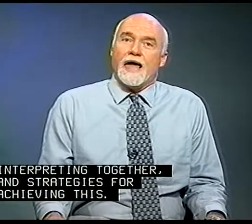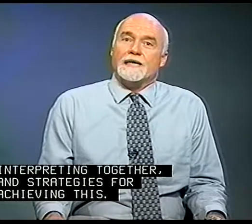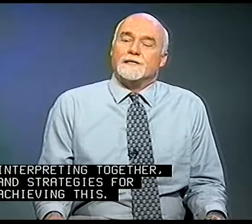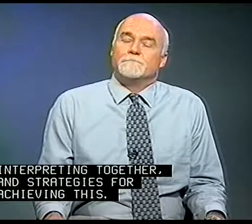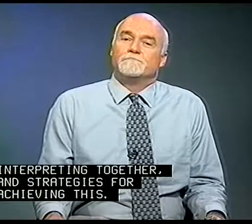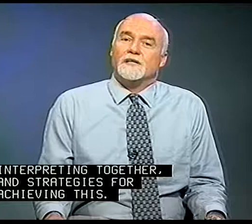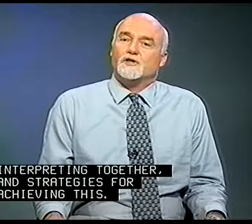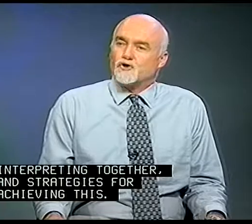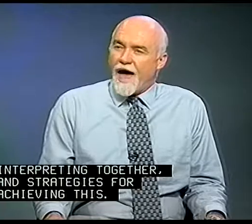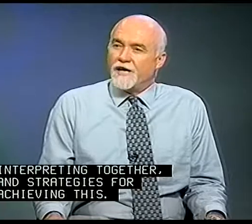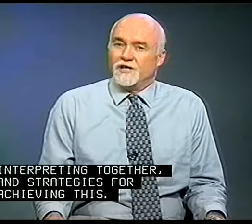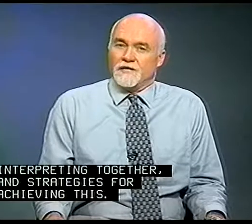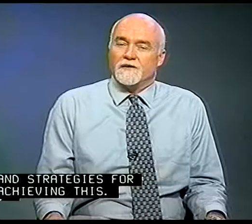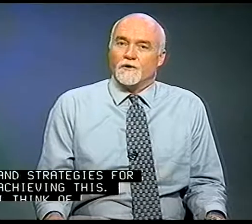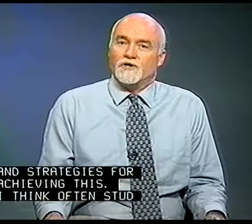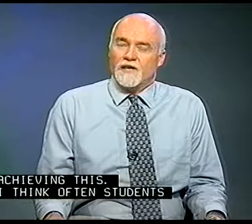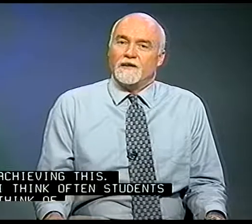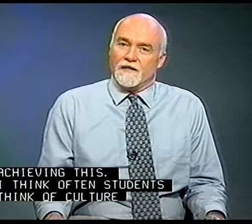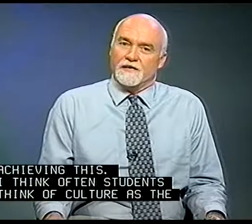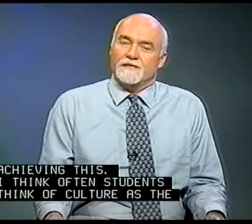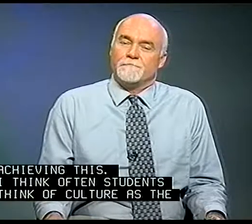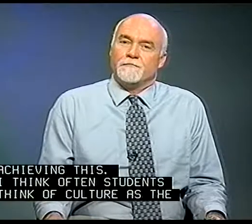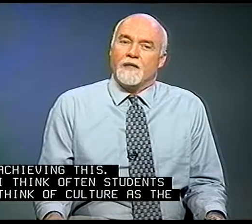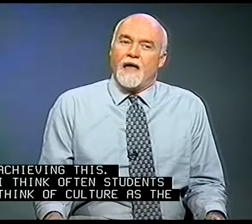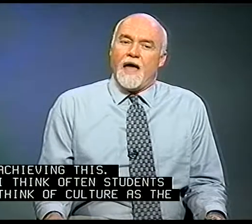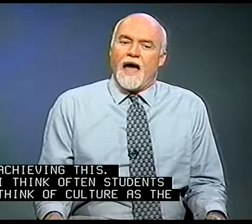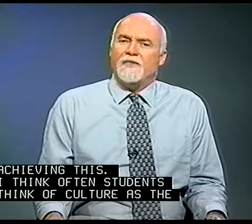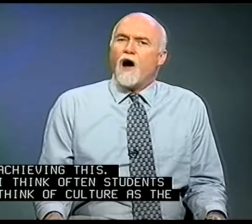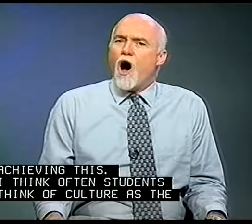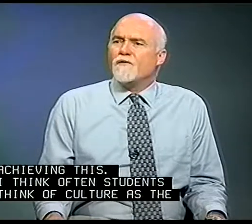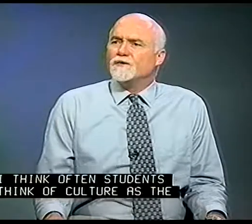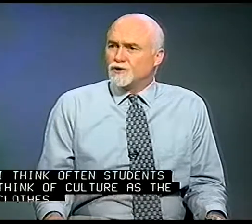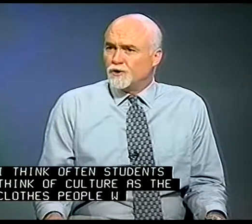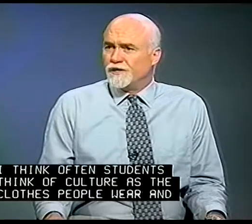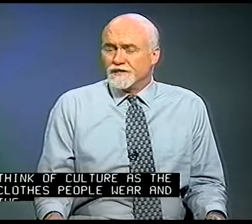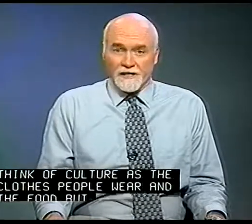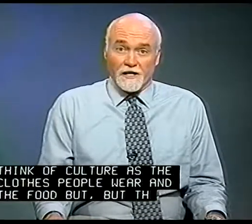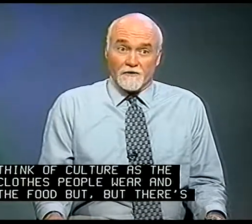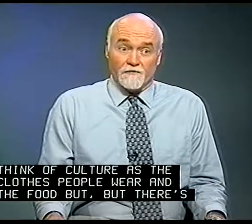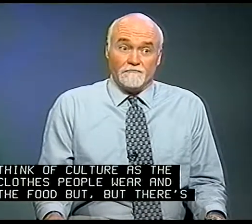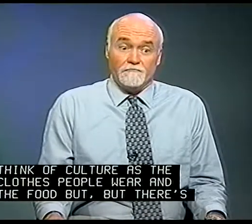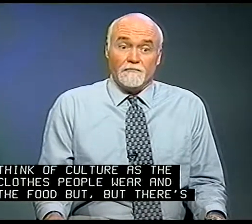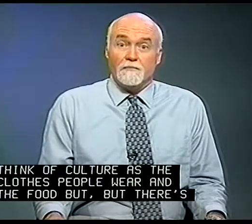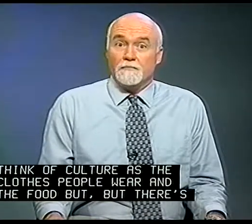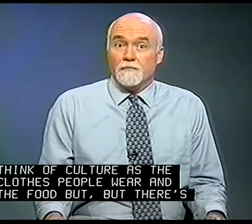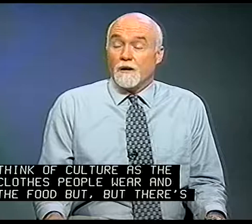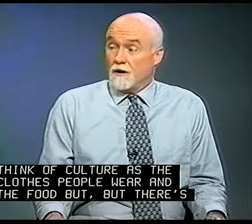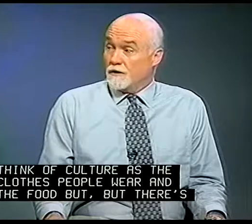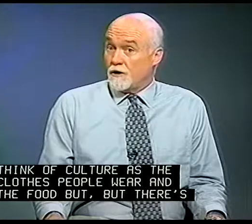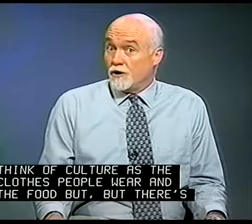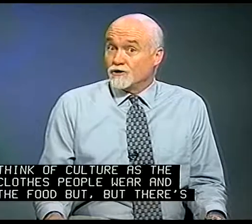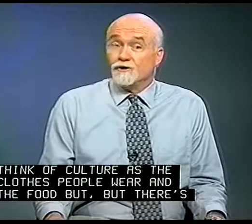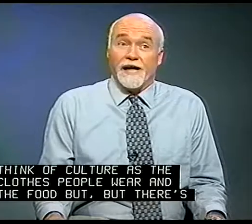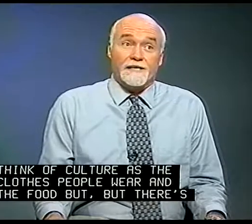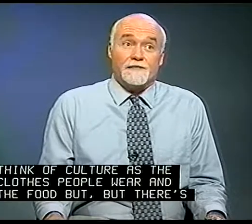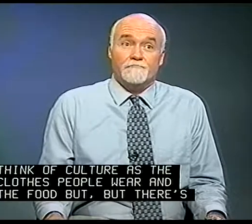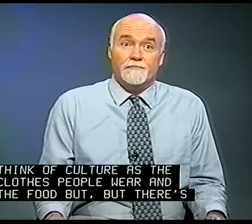and strategies for achieving this. I think often students think of culture as